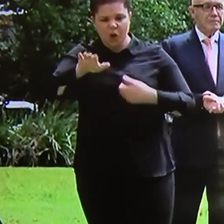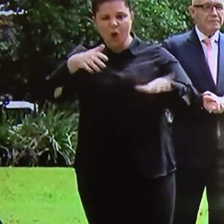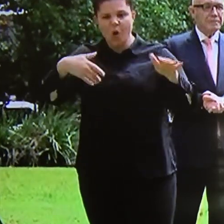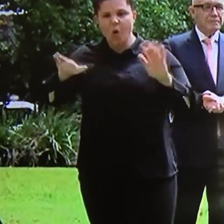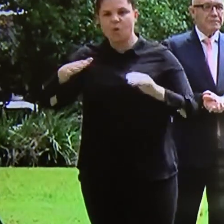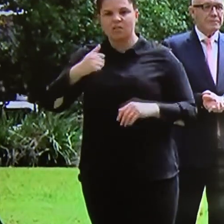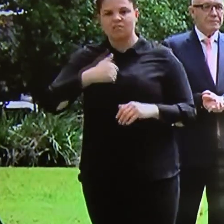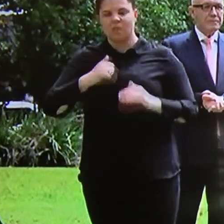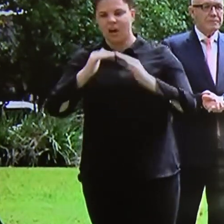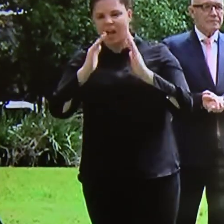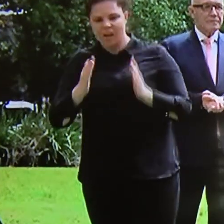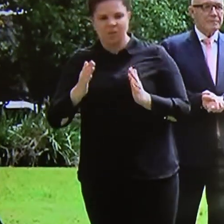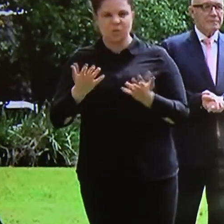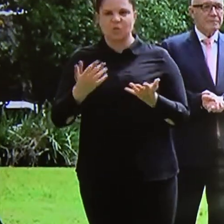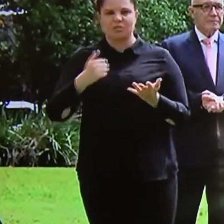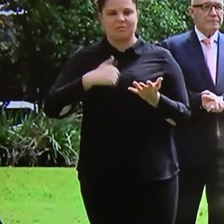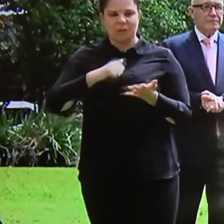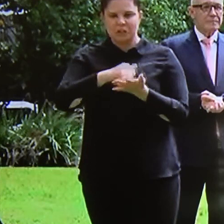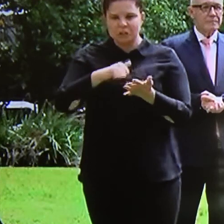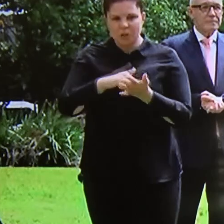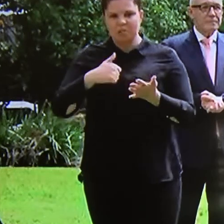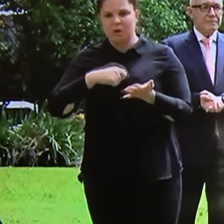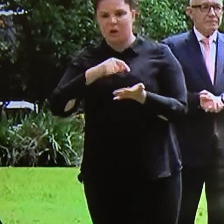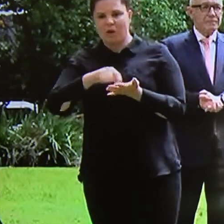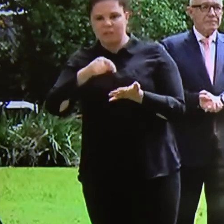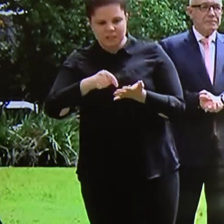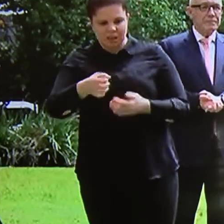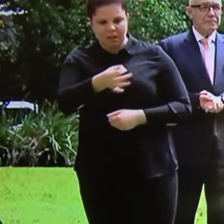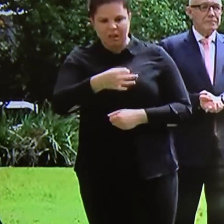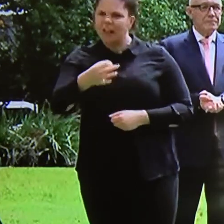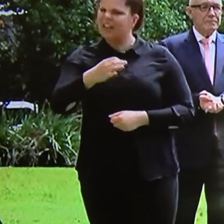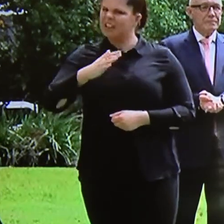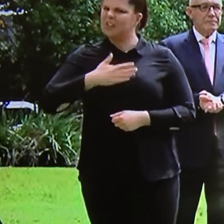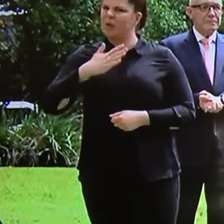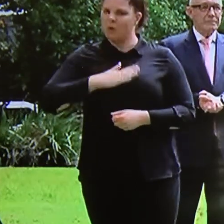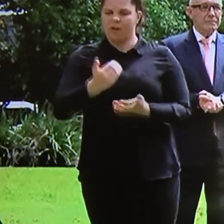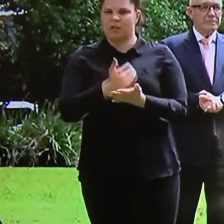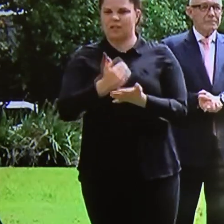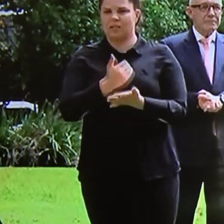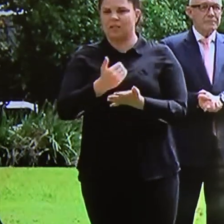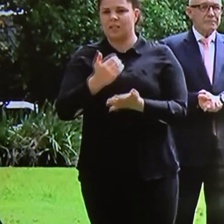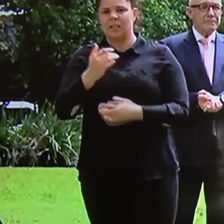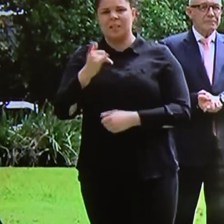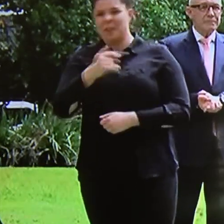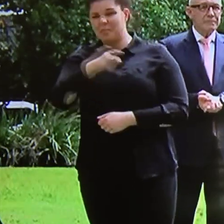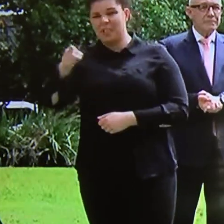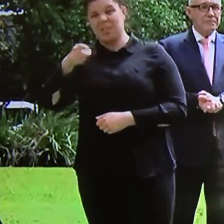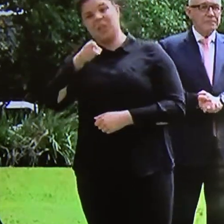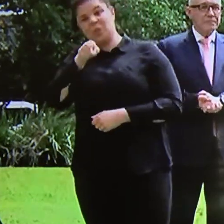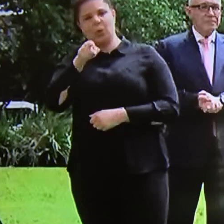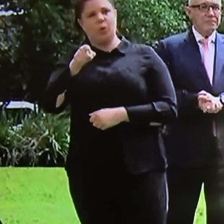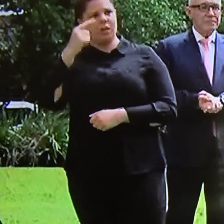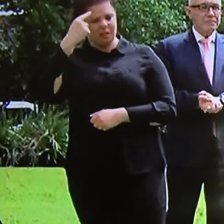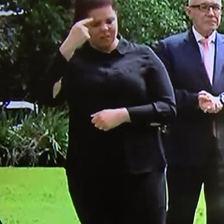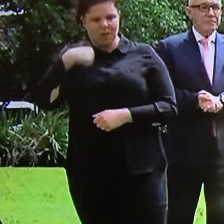about the mums and dads who, as self-funded retirees, that's their only source of income. So we need to be able